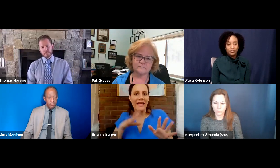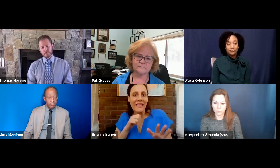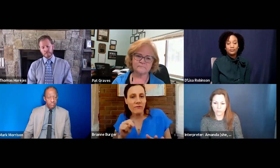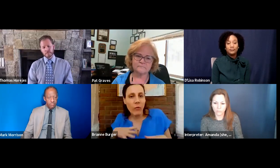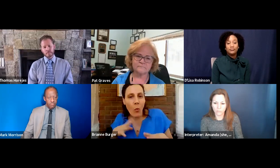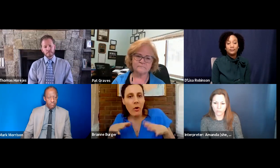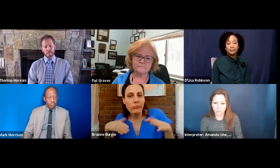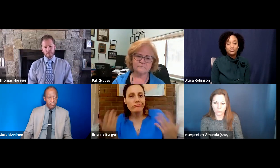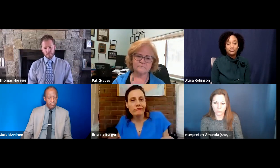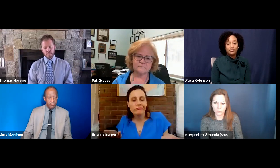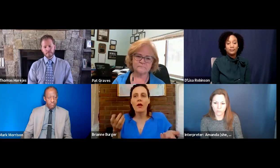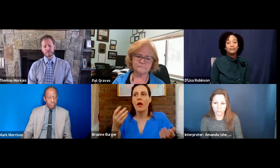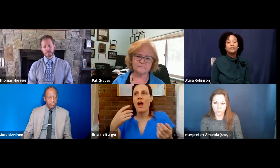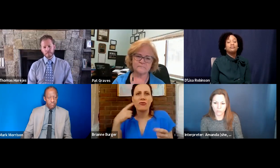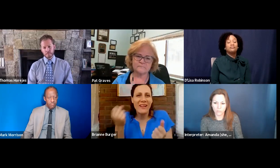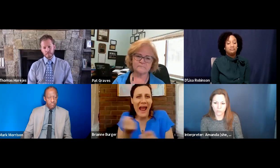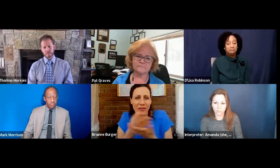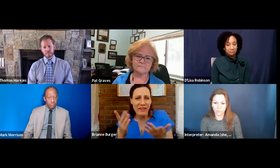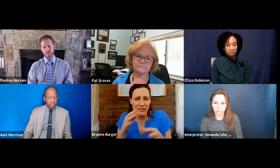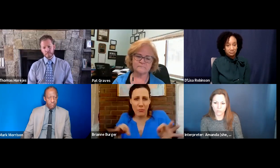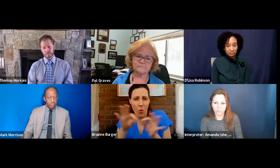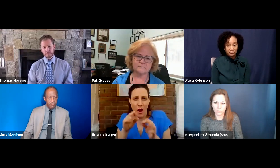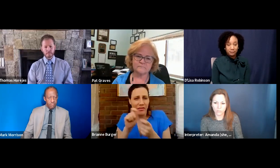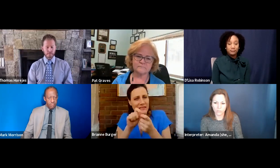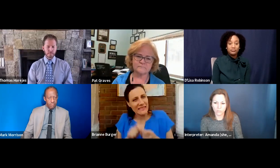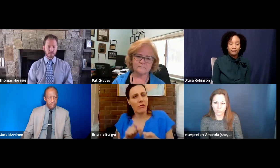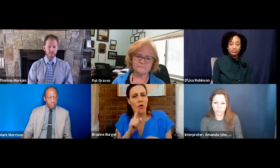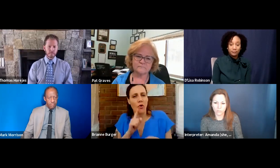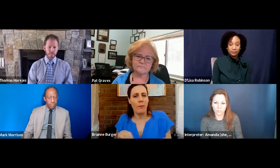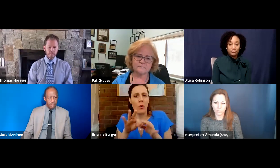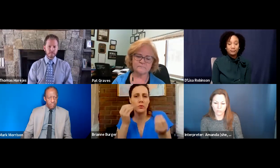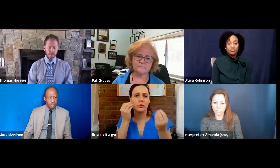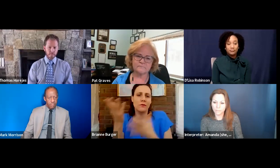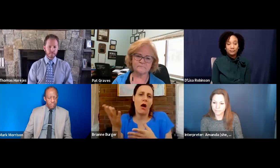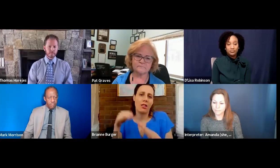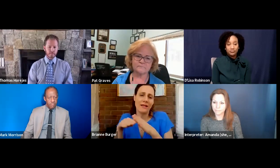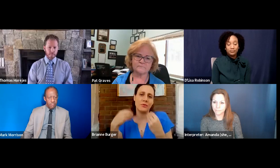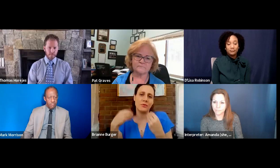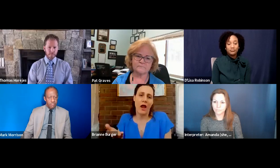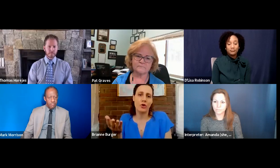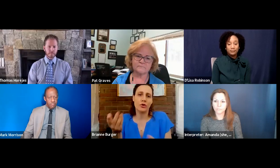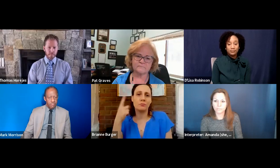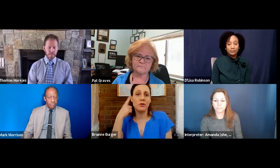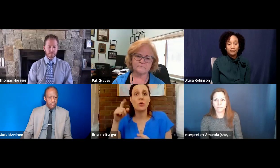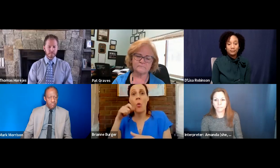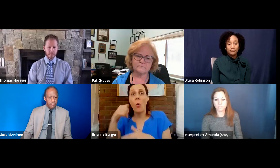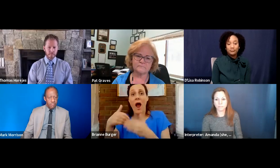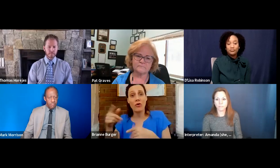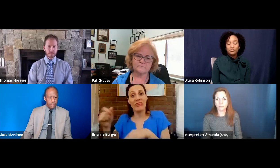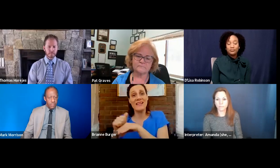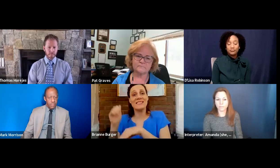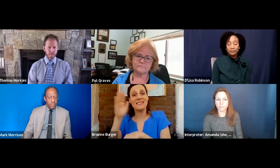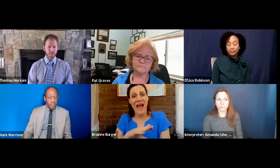Is it going to be a business attire event? Is it more informal? Really, all of those details are important to tell